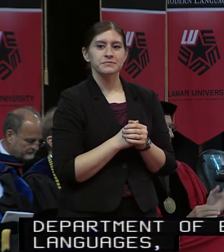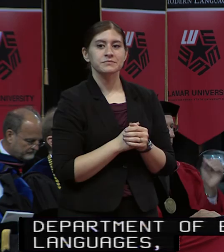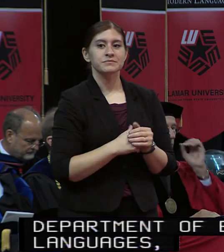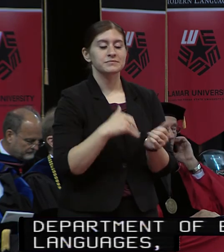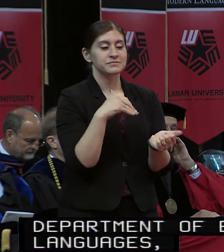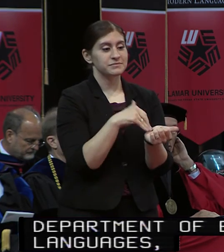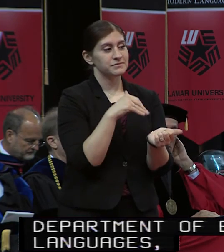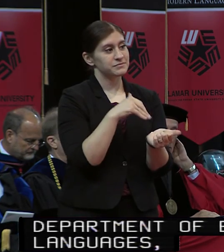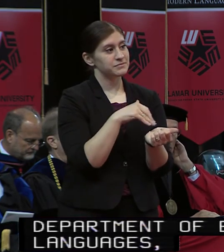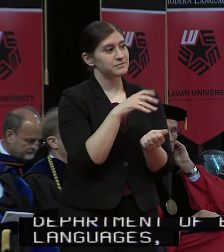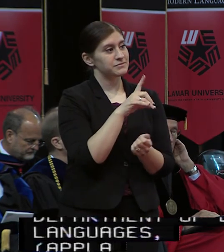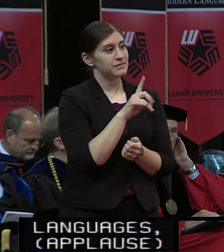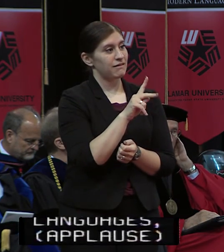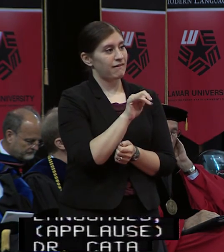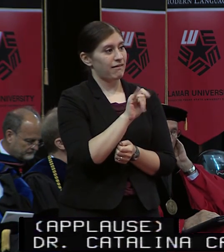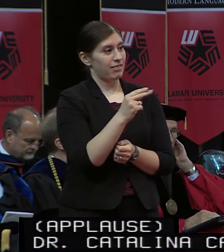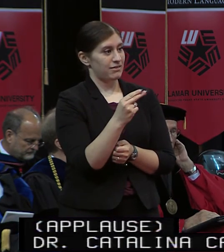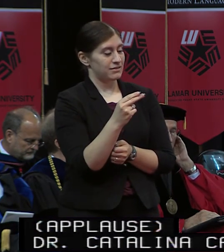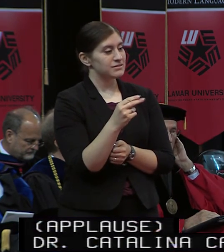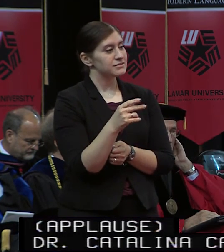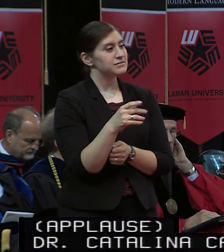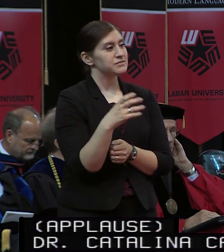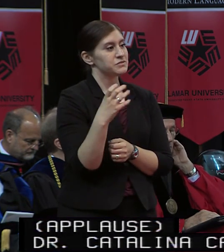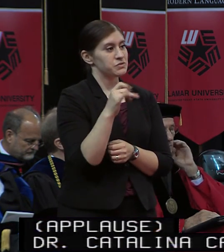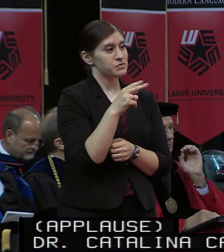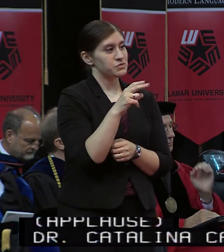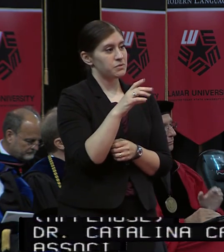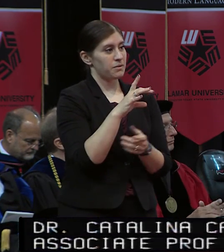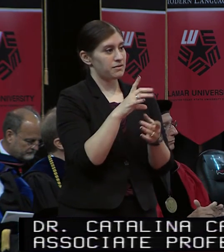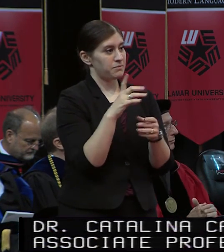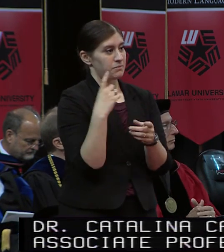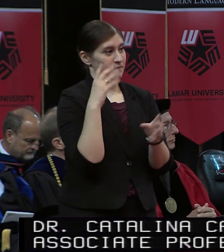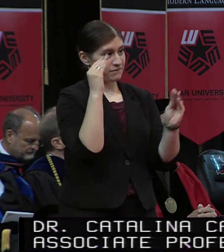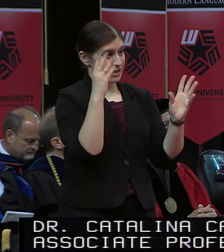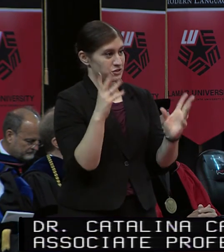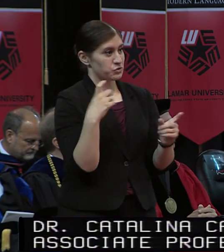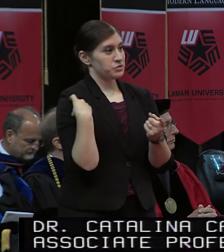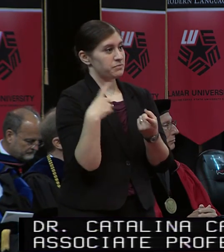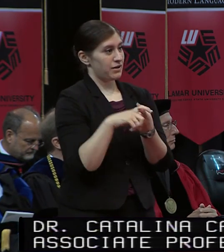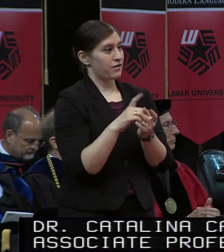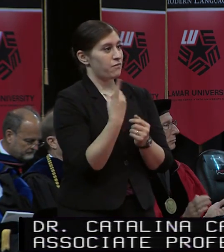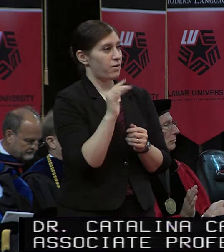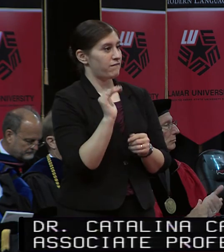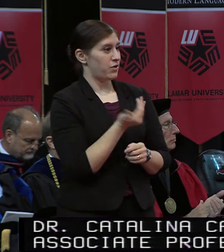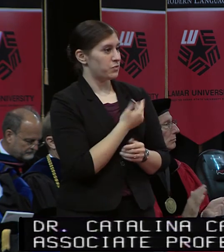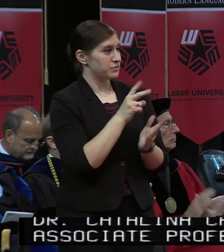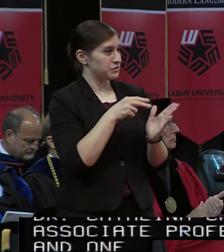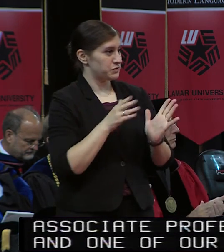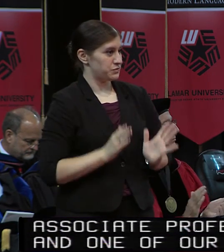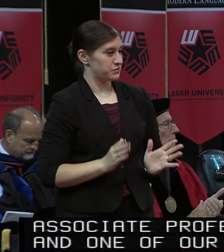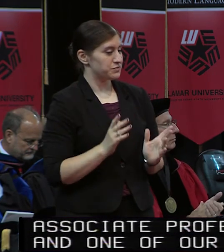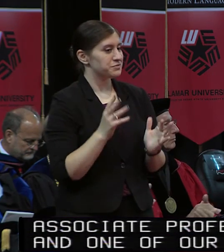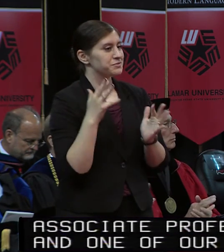Dr. Catalina Castillon, Associate Professor of Spanish, and one of our readers.